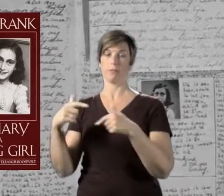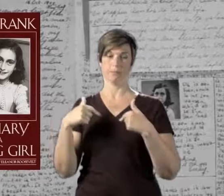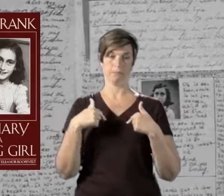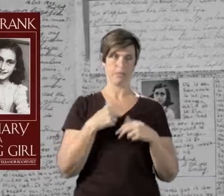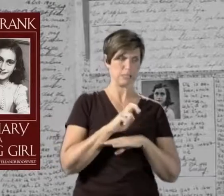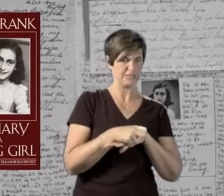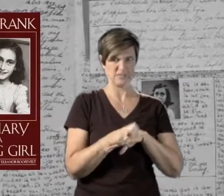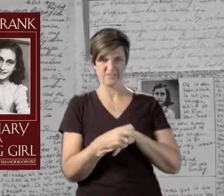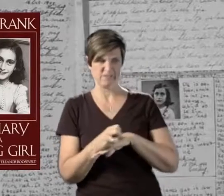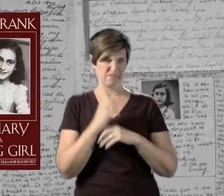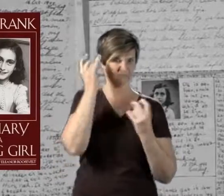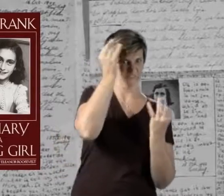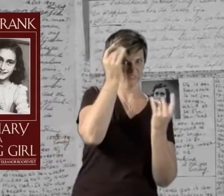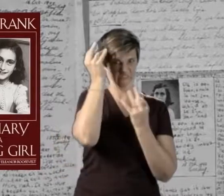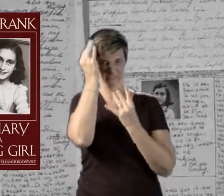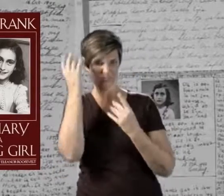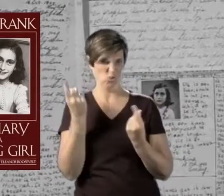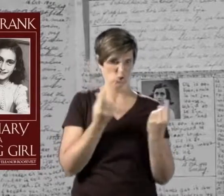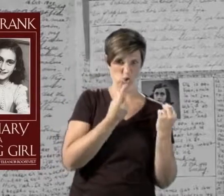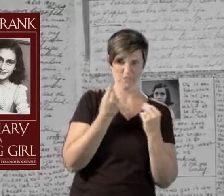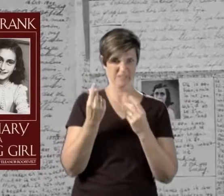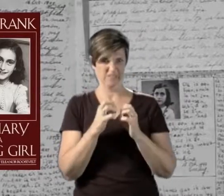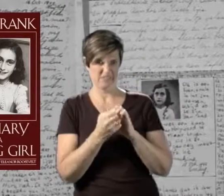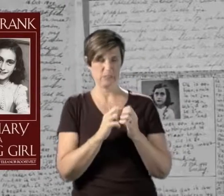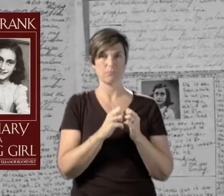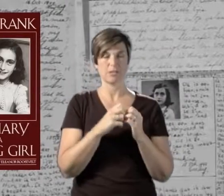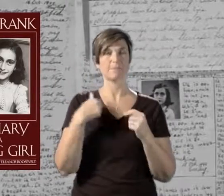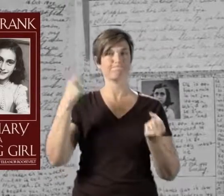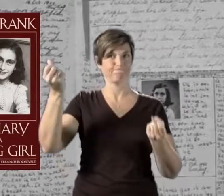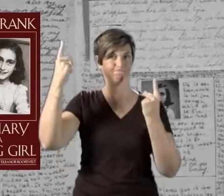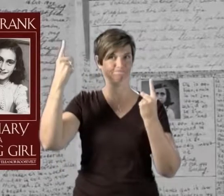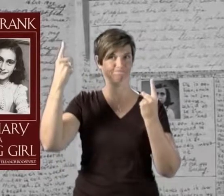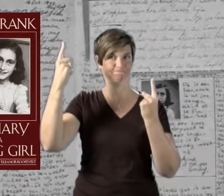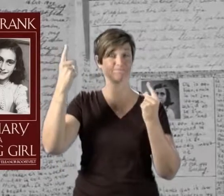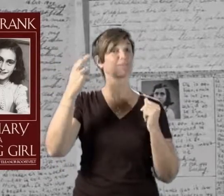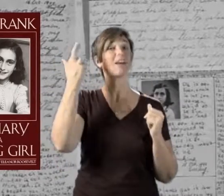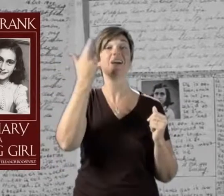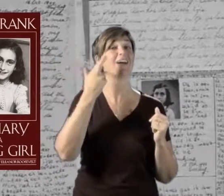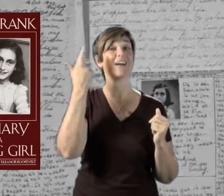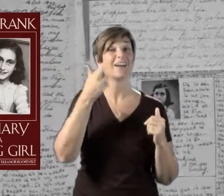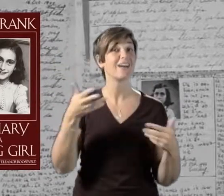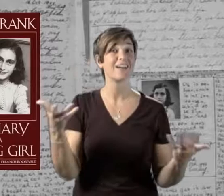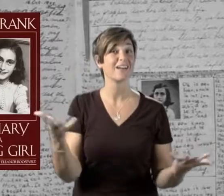He has his own room where he can work, dream, think, and sleep.